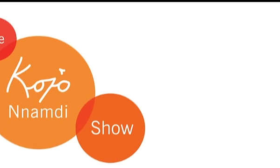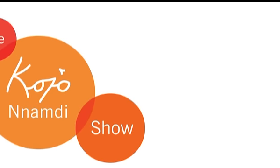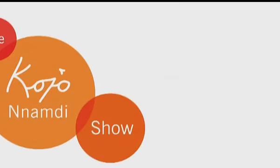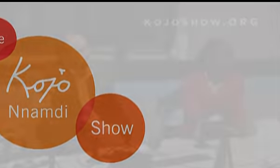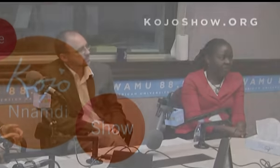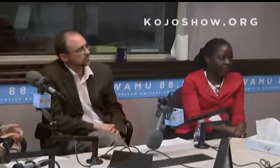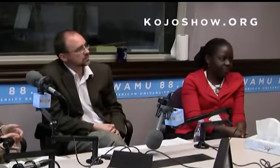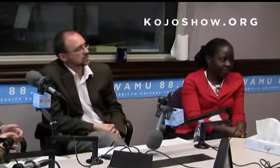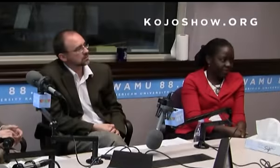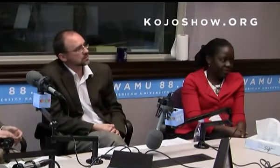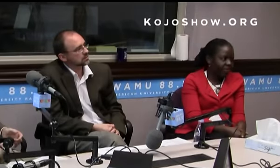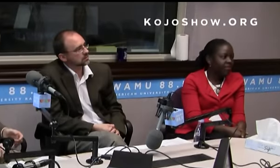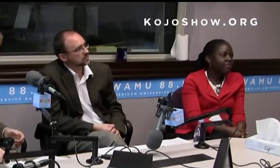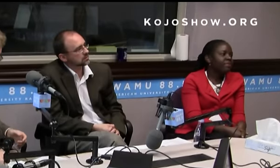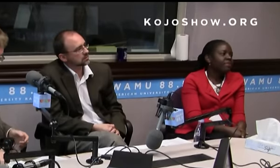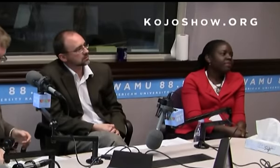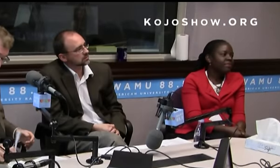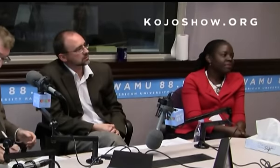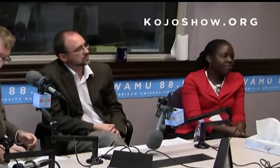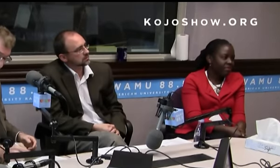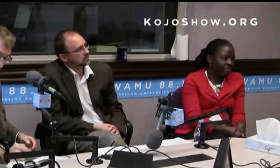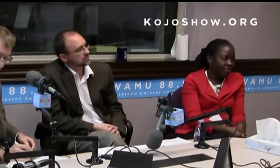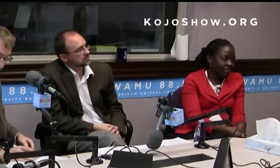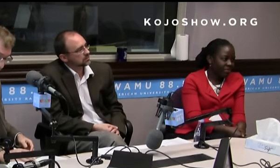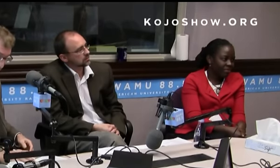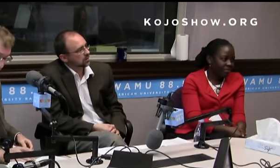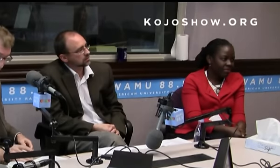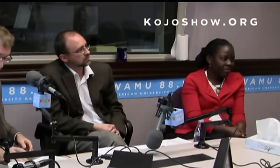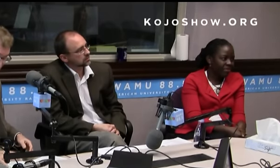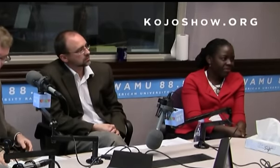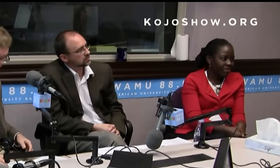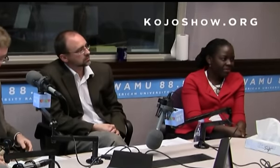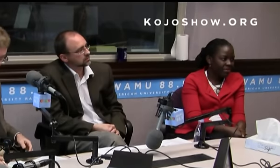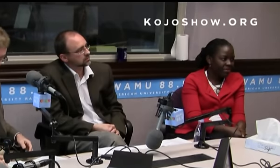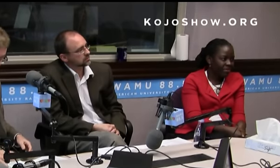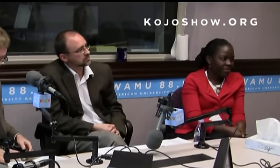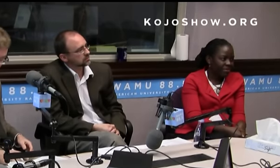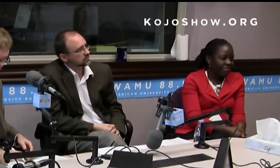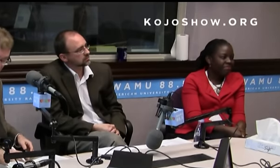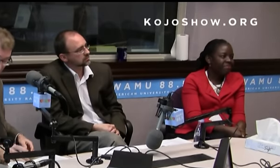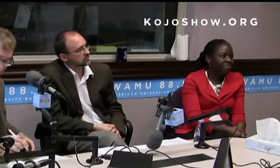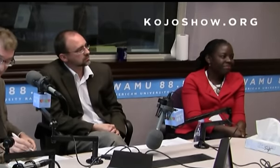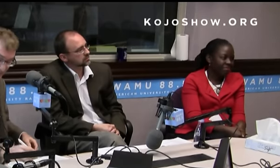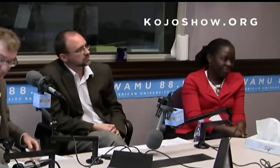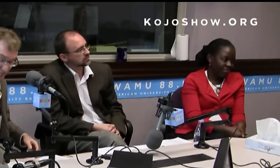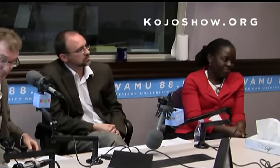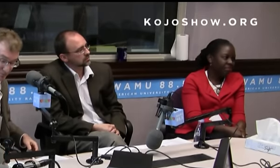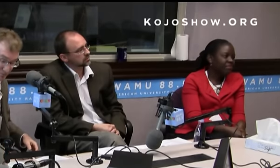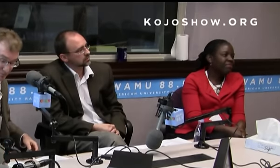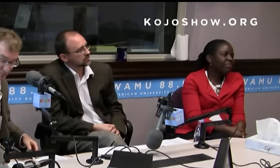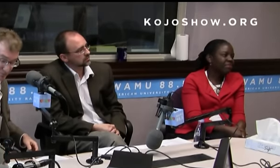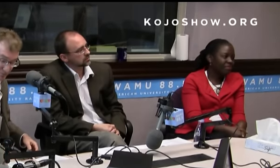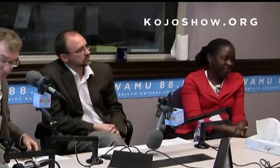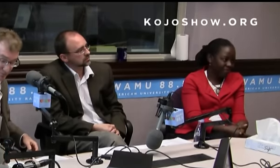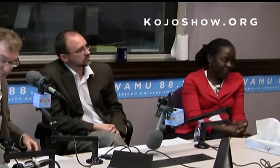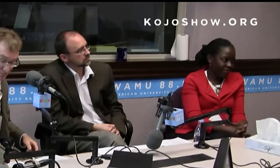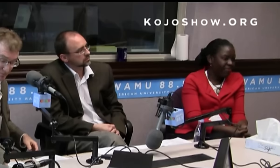Many of these unique sign languages are very fragile forms of knowledge that can be lost or destroyed